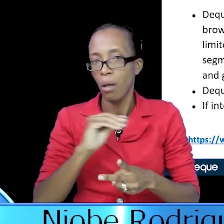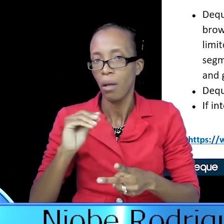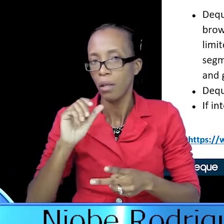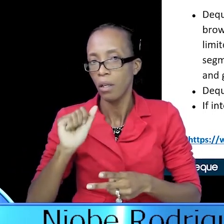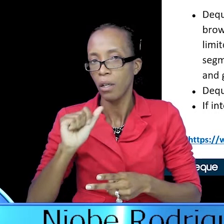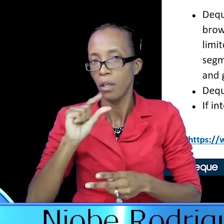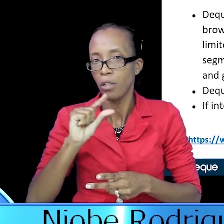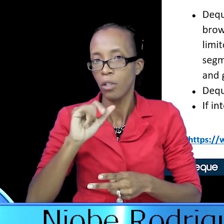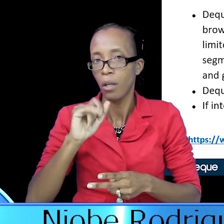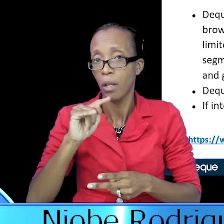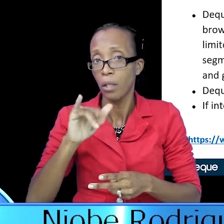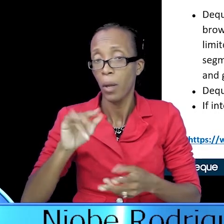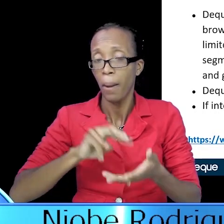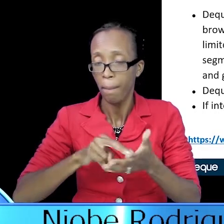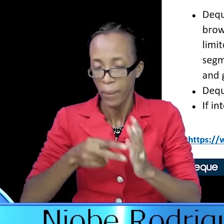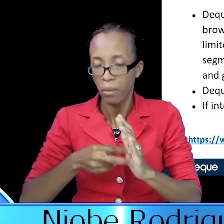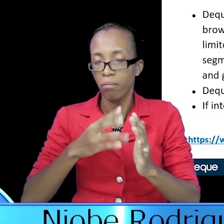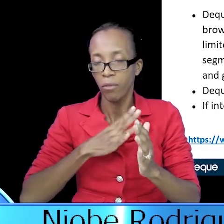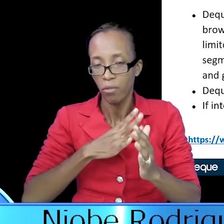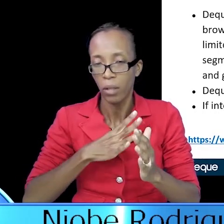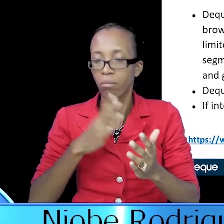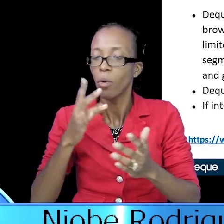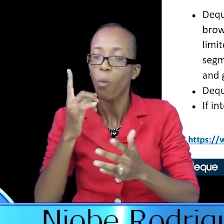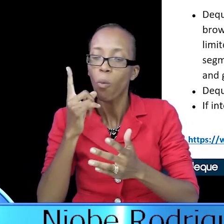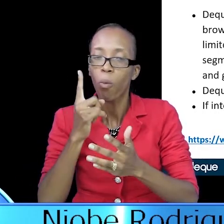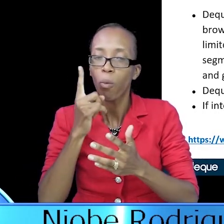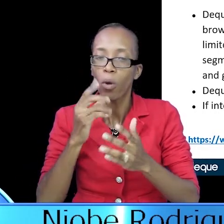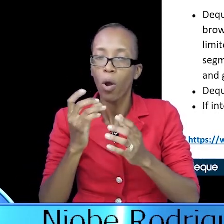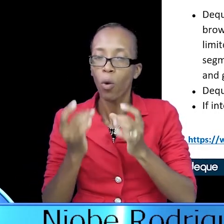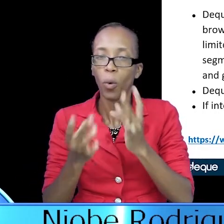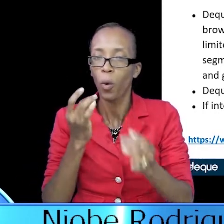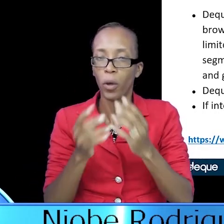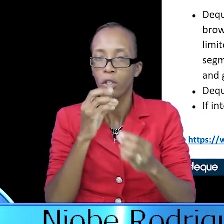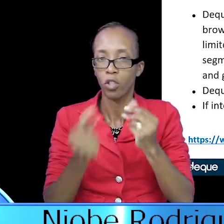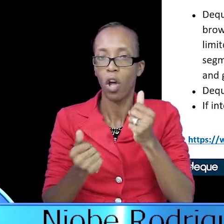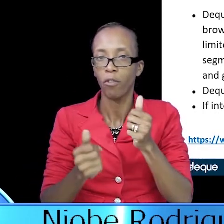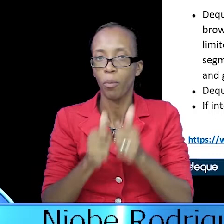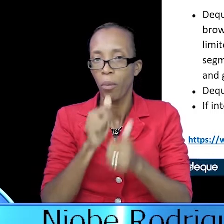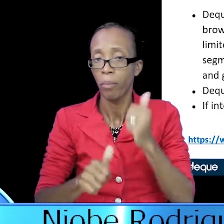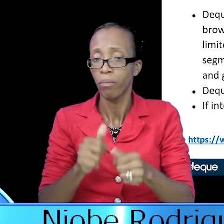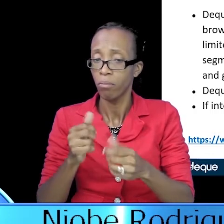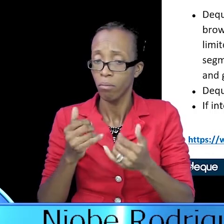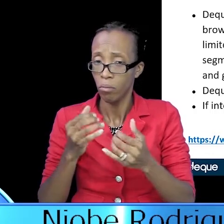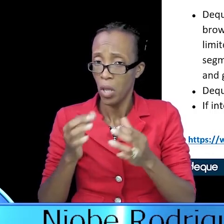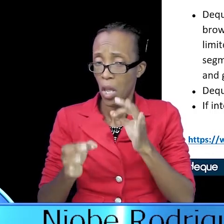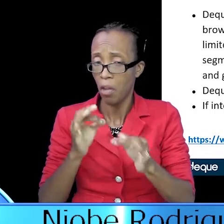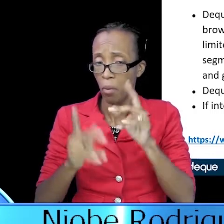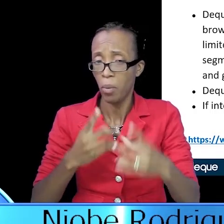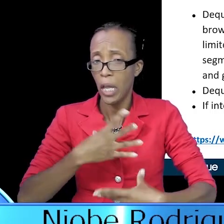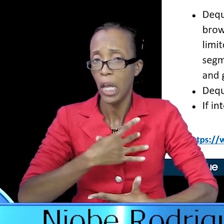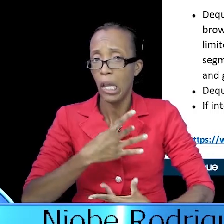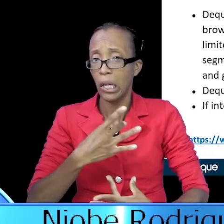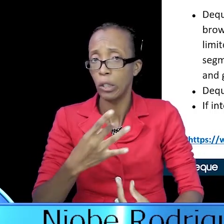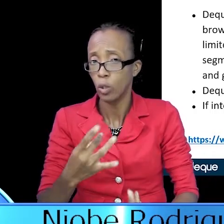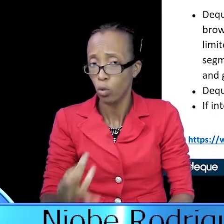is empathy, understanding, and agility are the 3 things to get accessibility success.